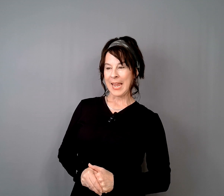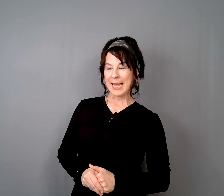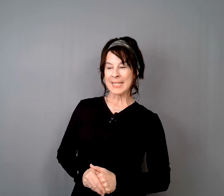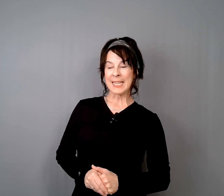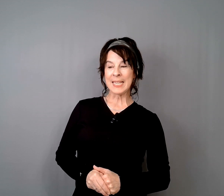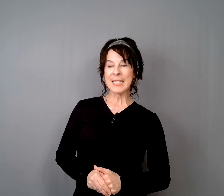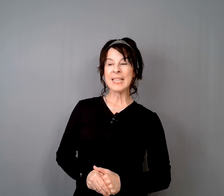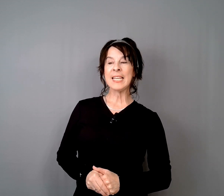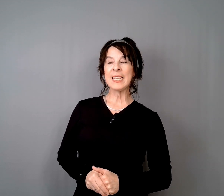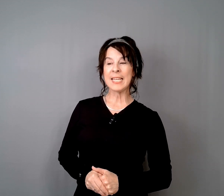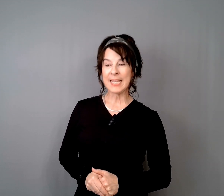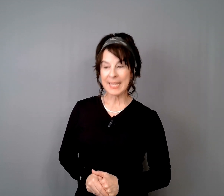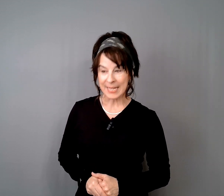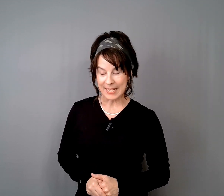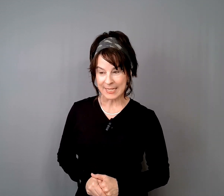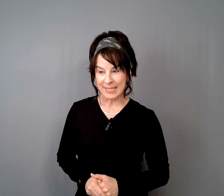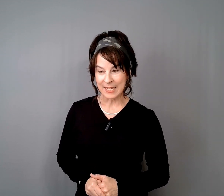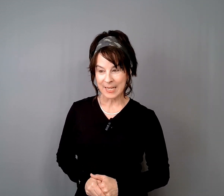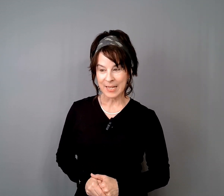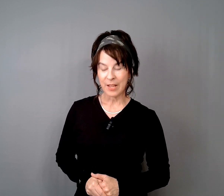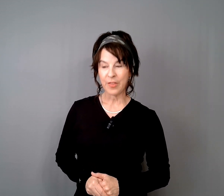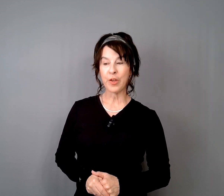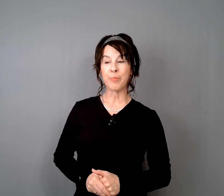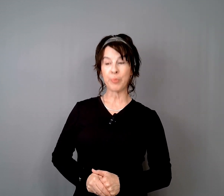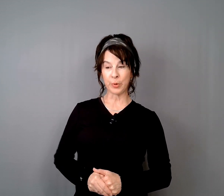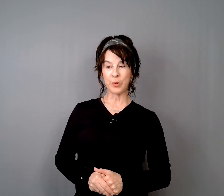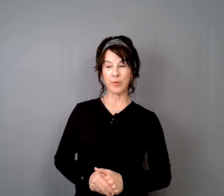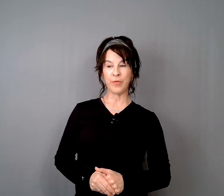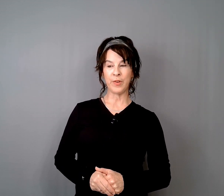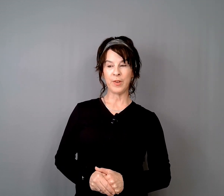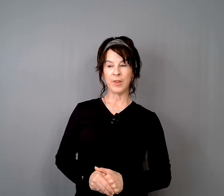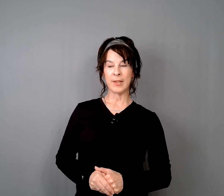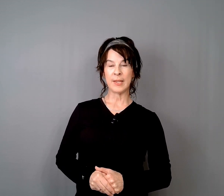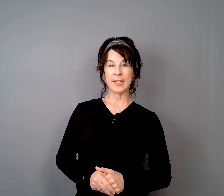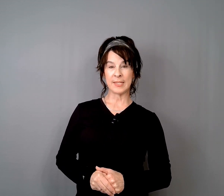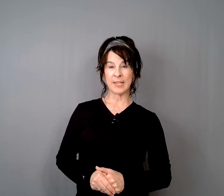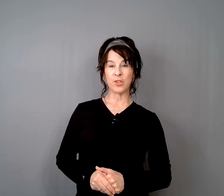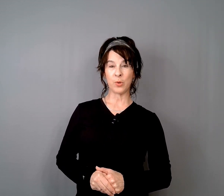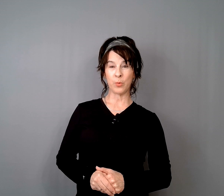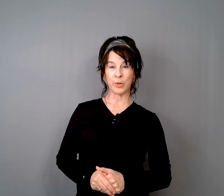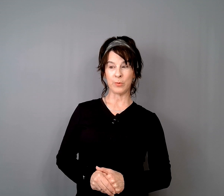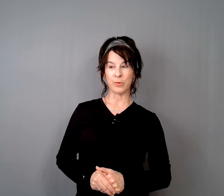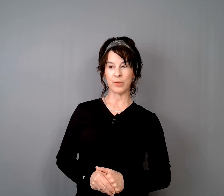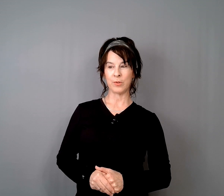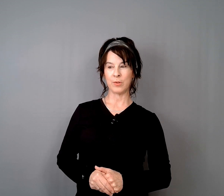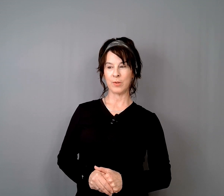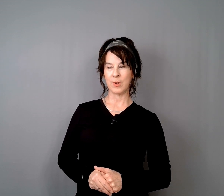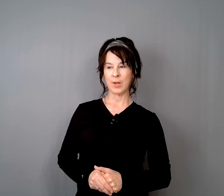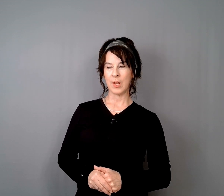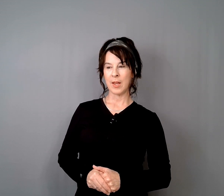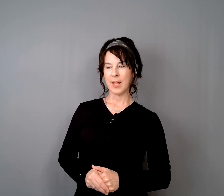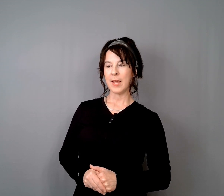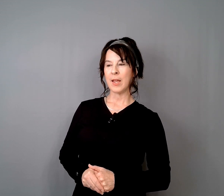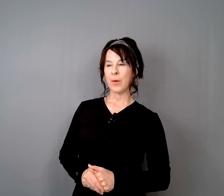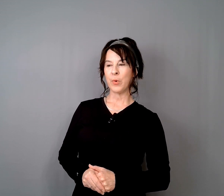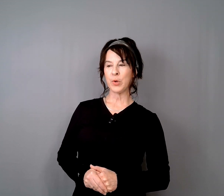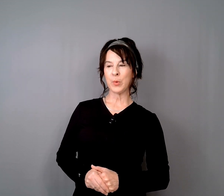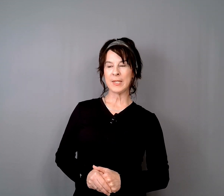And in the end, the proof is in your wounds. We're going to